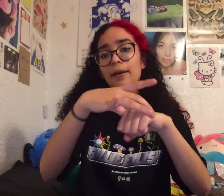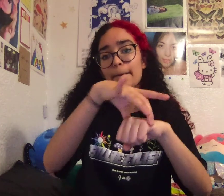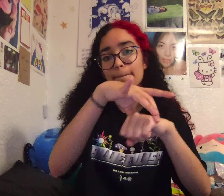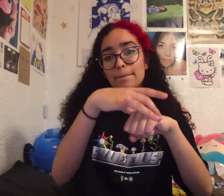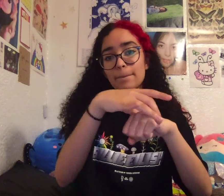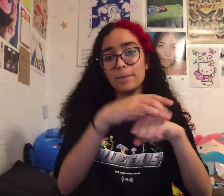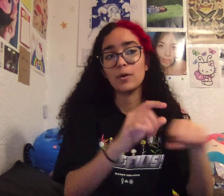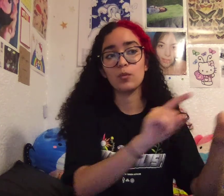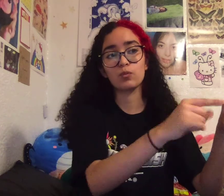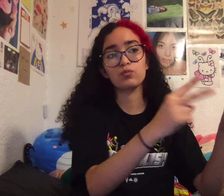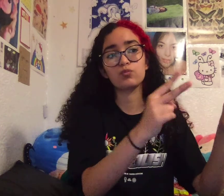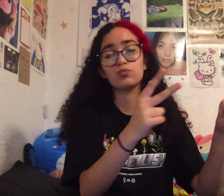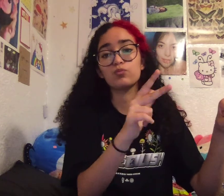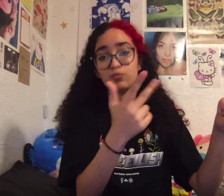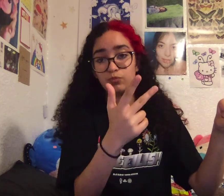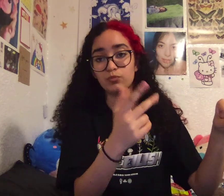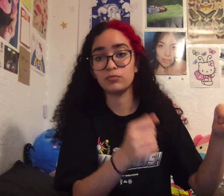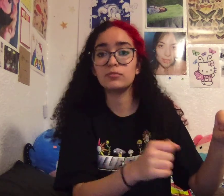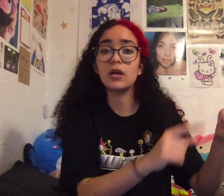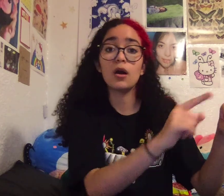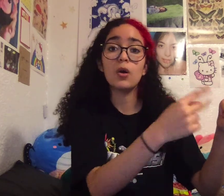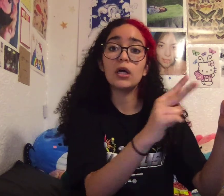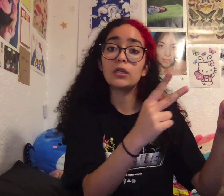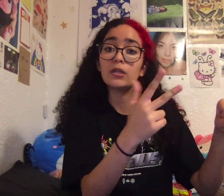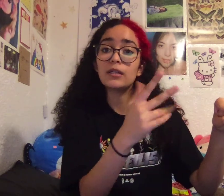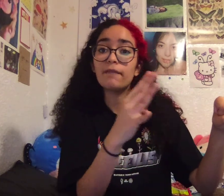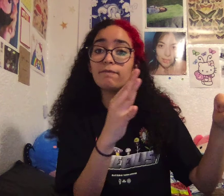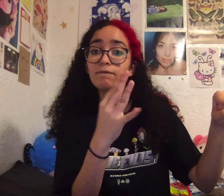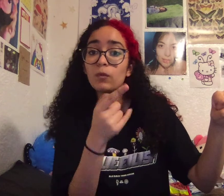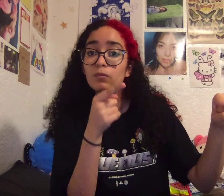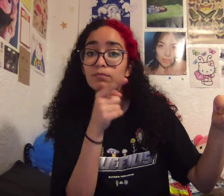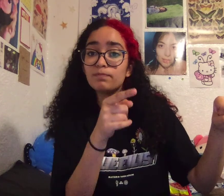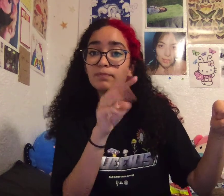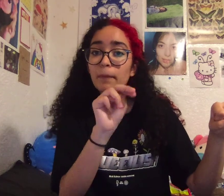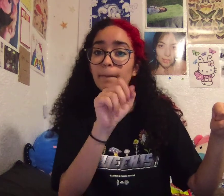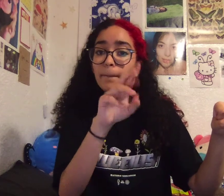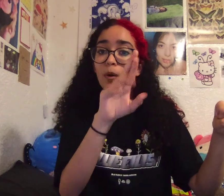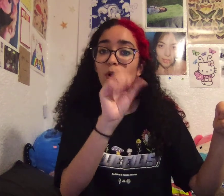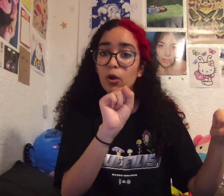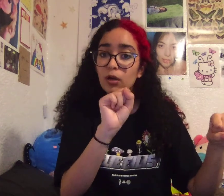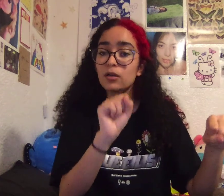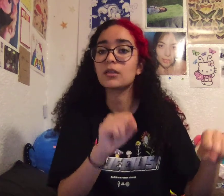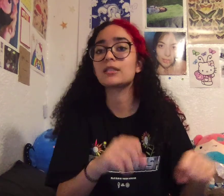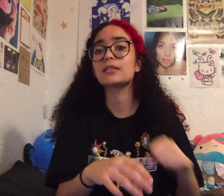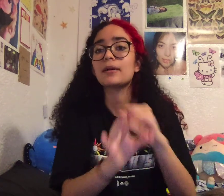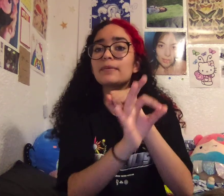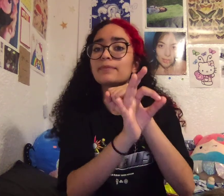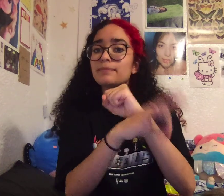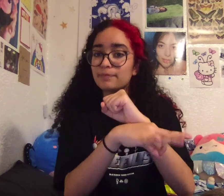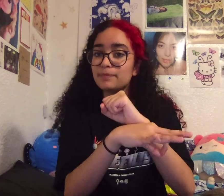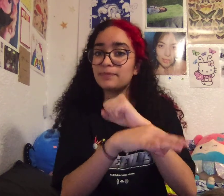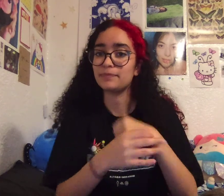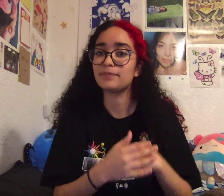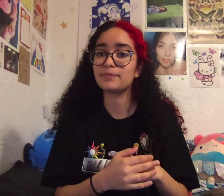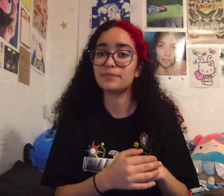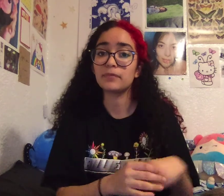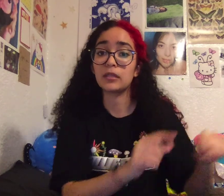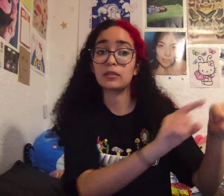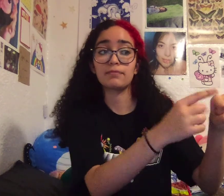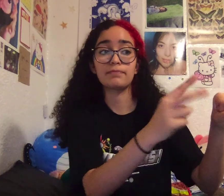The 4th planet is Mars. Mars is the 4th planet. The 5th planet is Jupiter. That's the